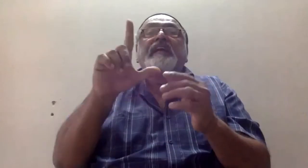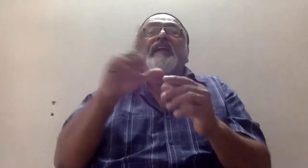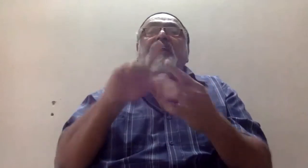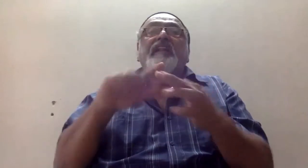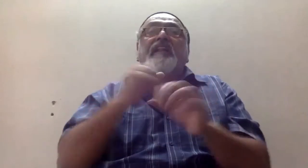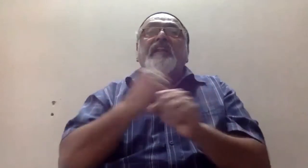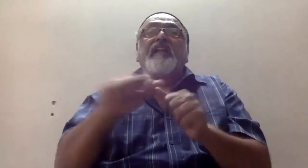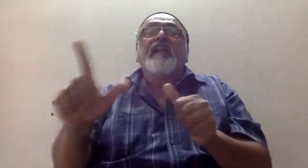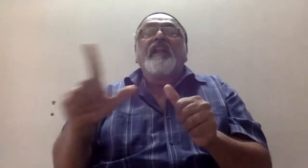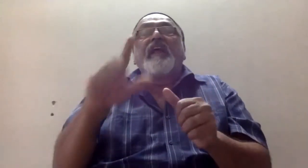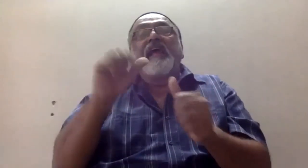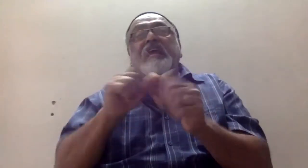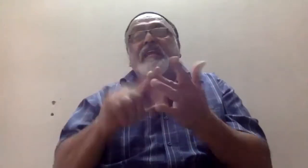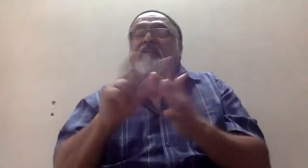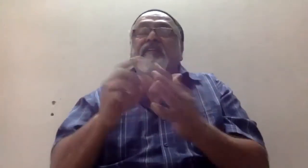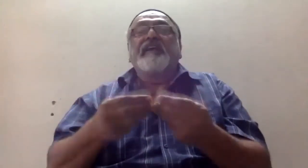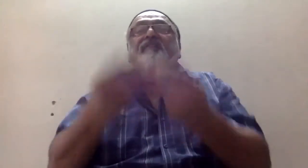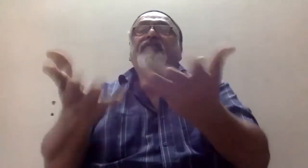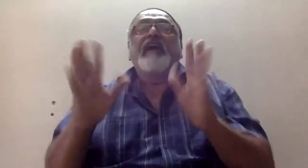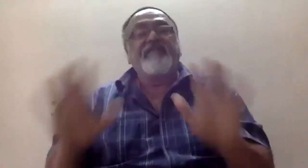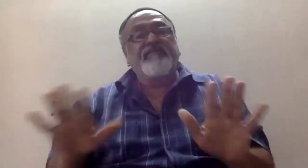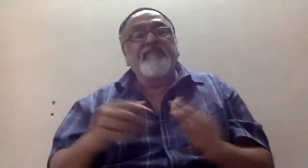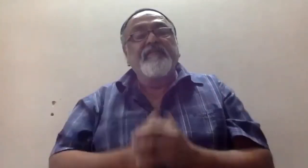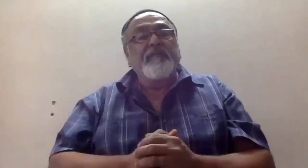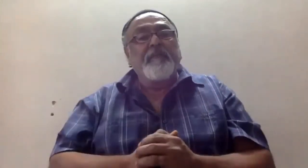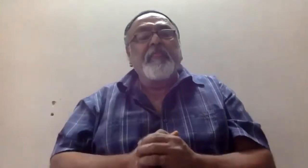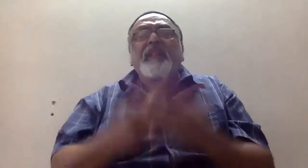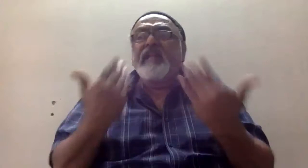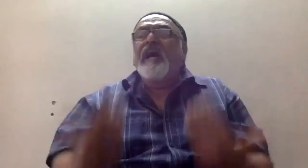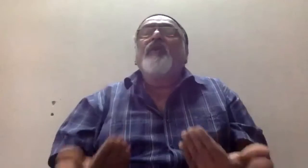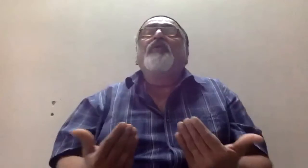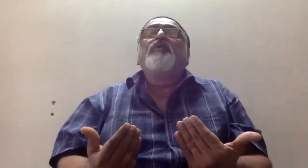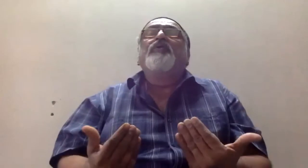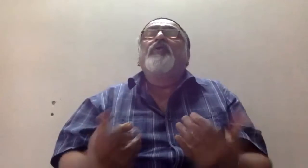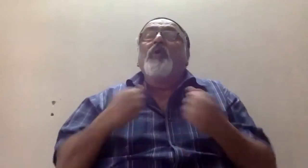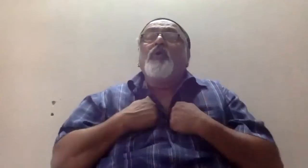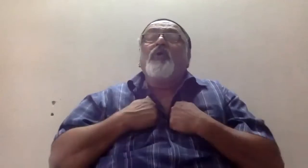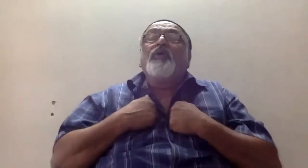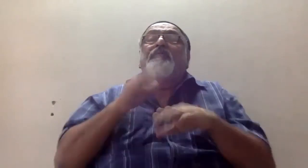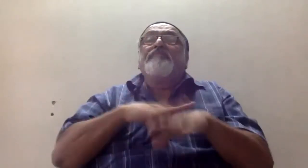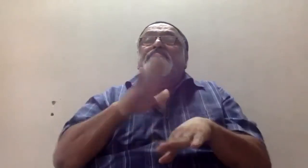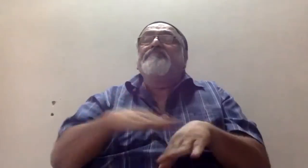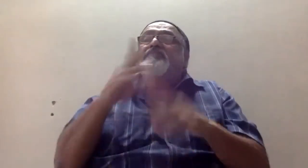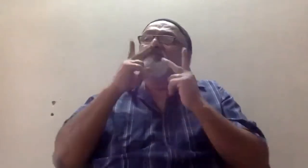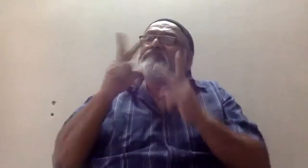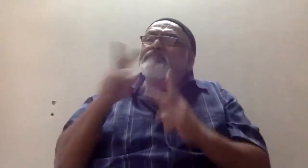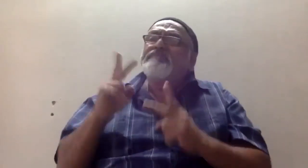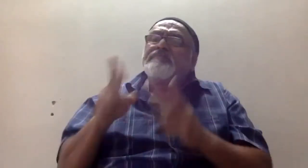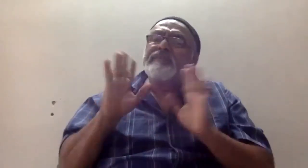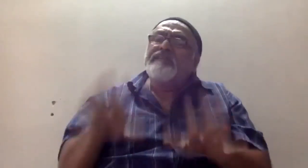this, what happens, the practical experience that we have is there is no system of,